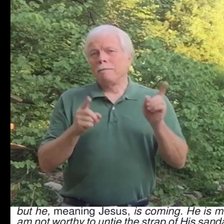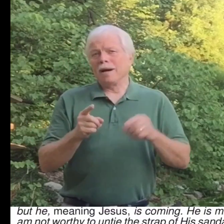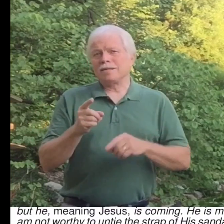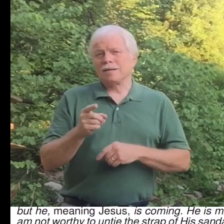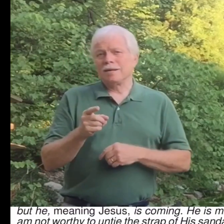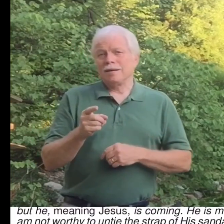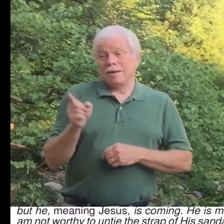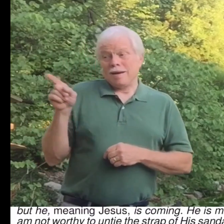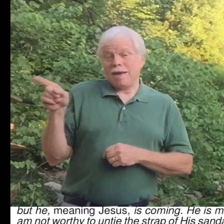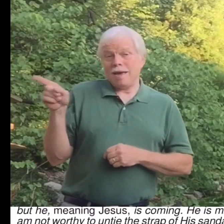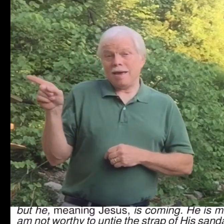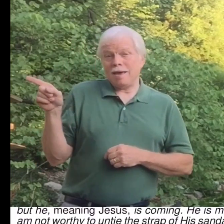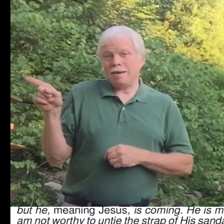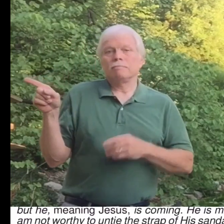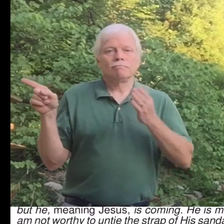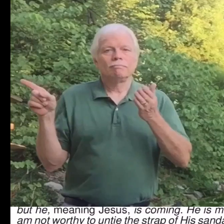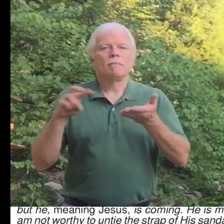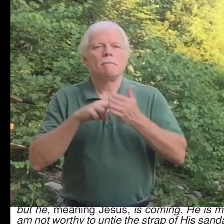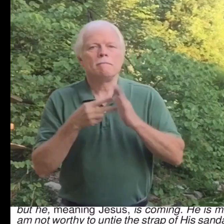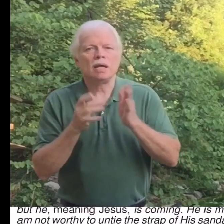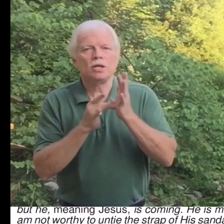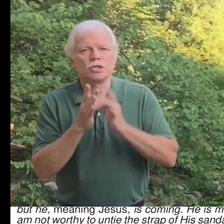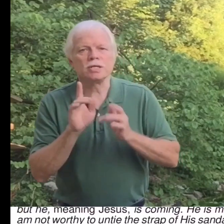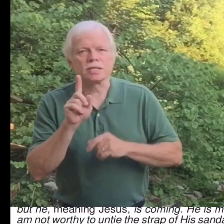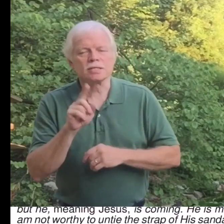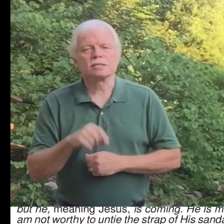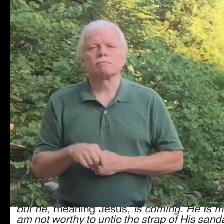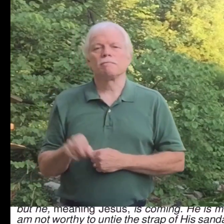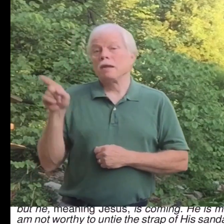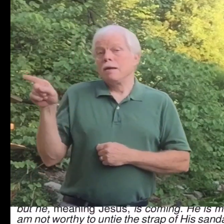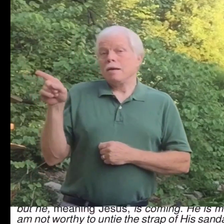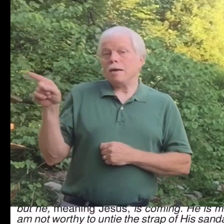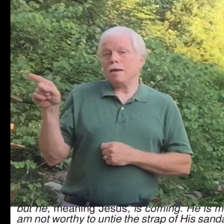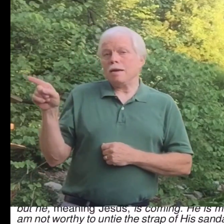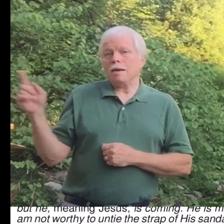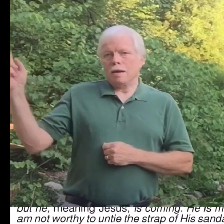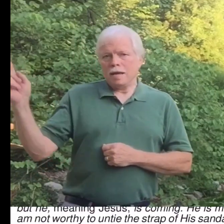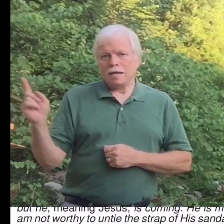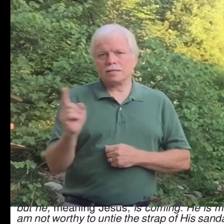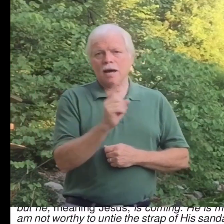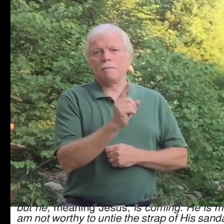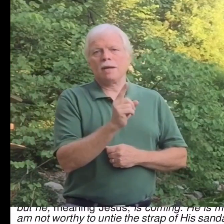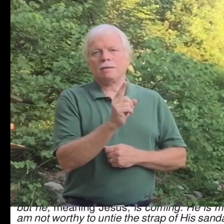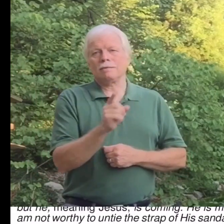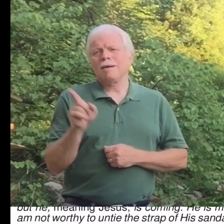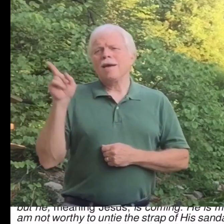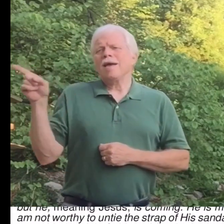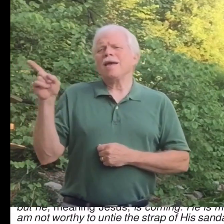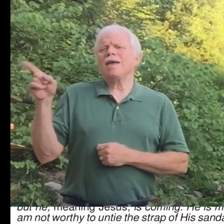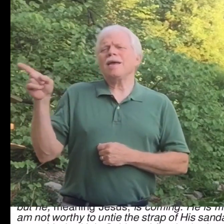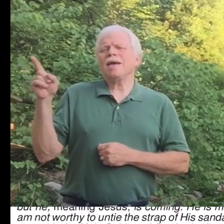but he, meaning Jesus, he is coming. He